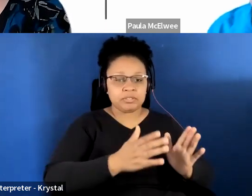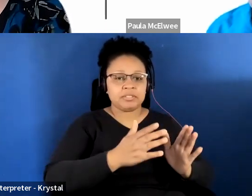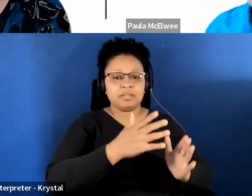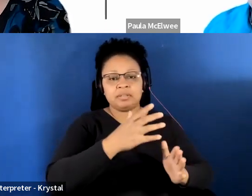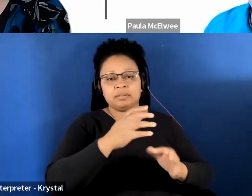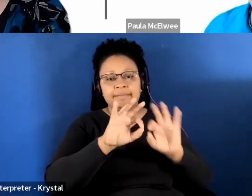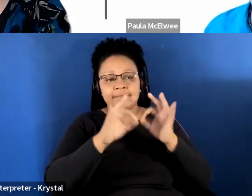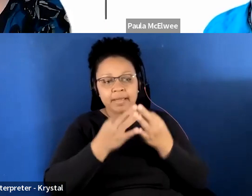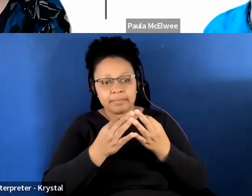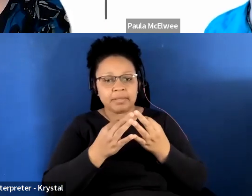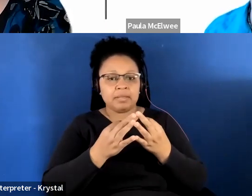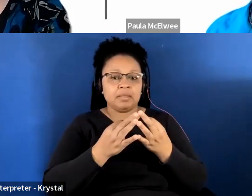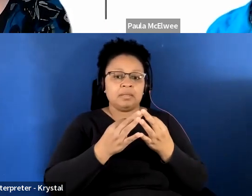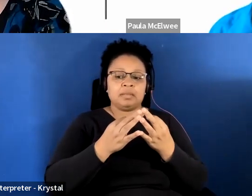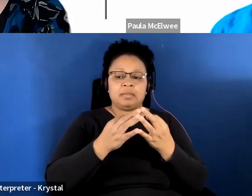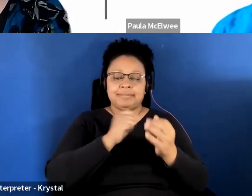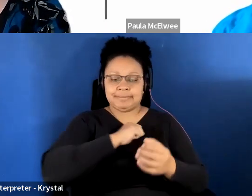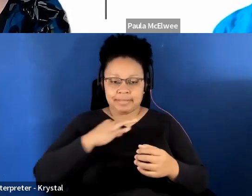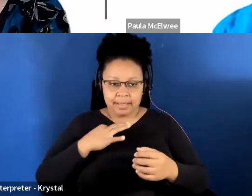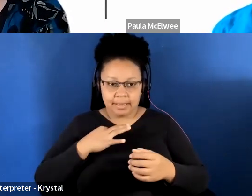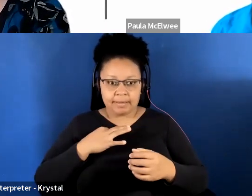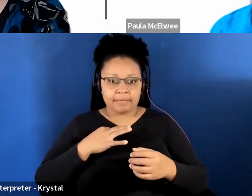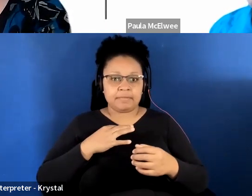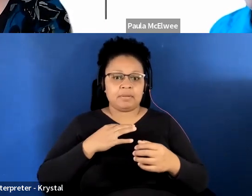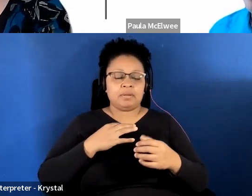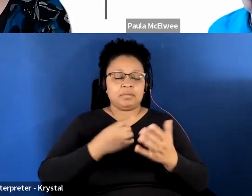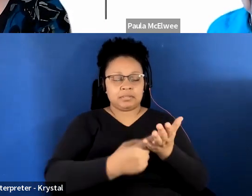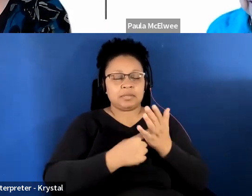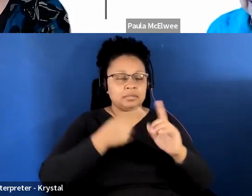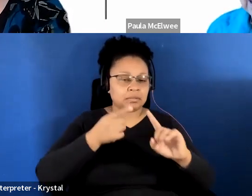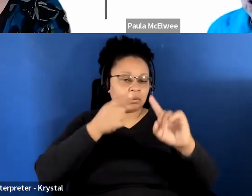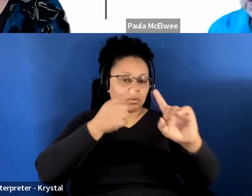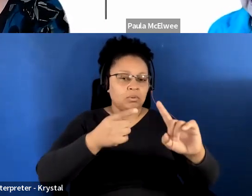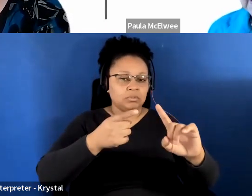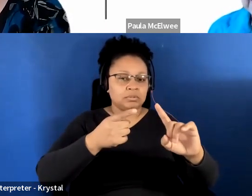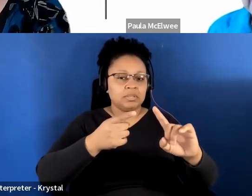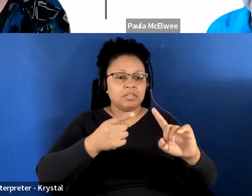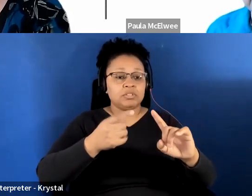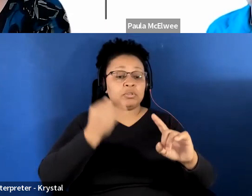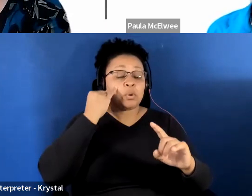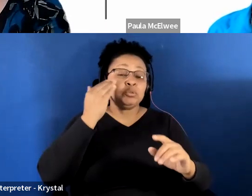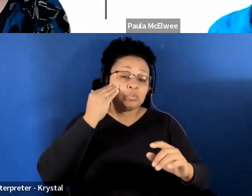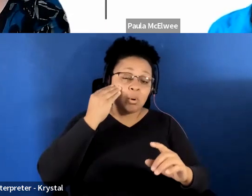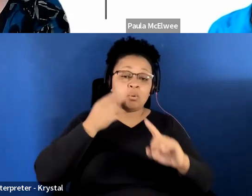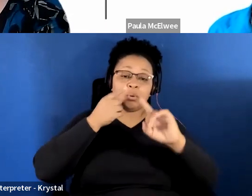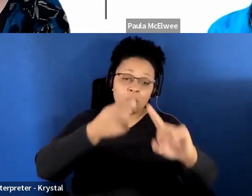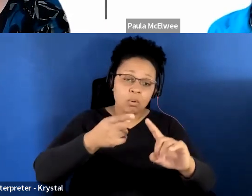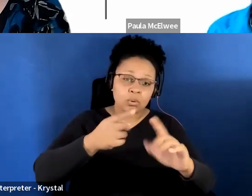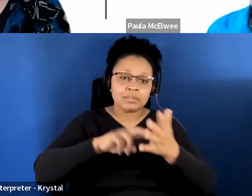are for the visit. And that's certainly important. It also reduces anxiety, and often anxiety is at